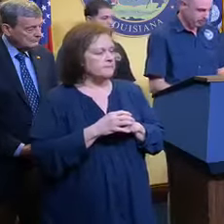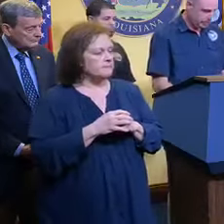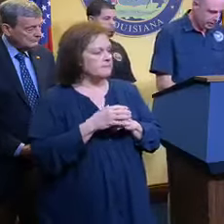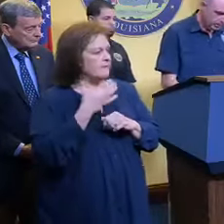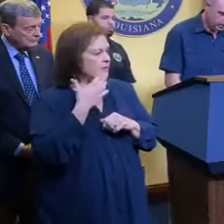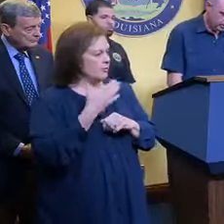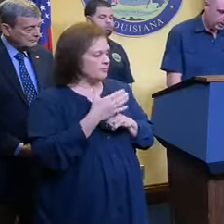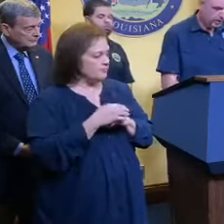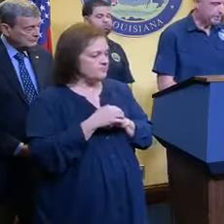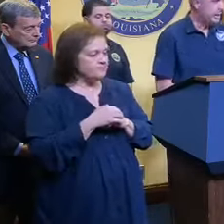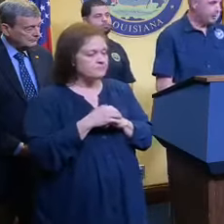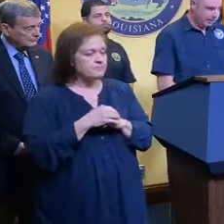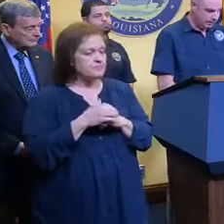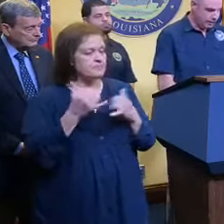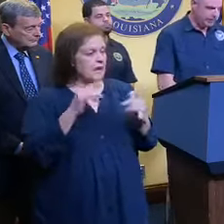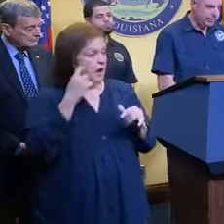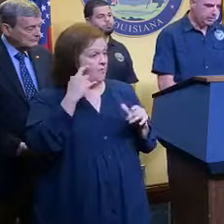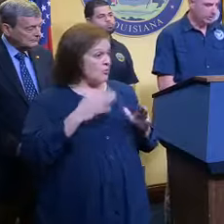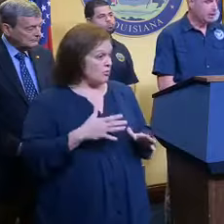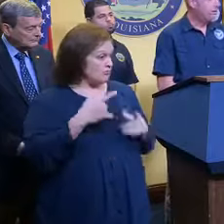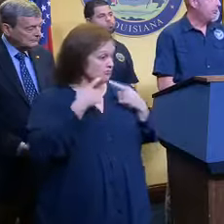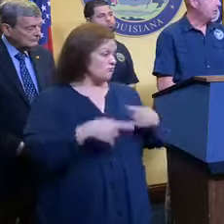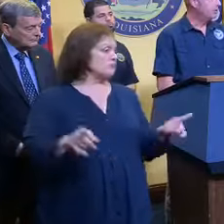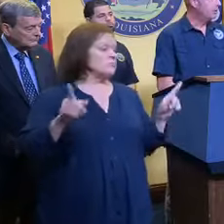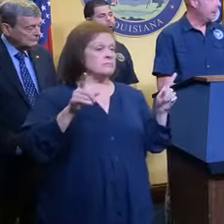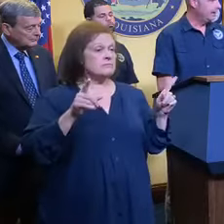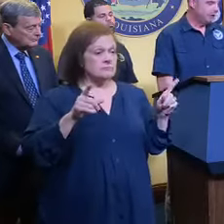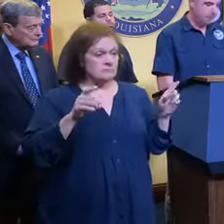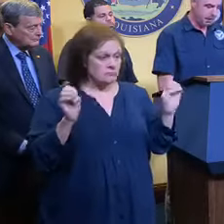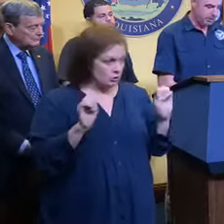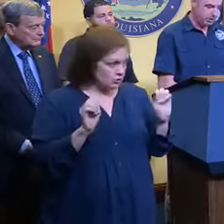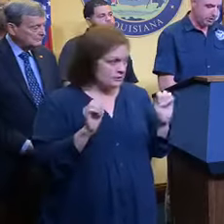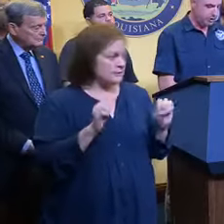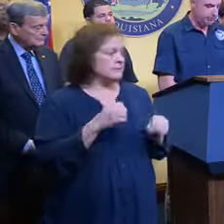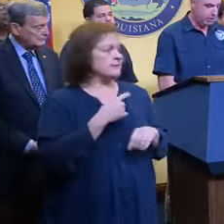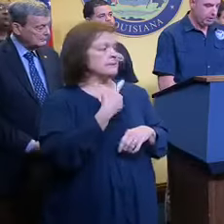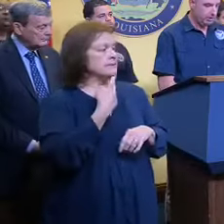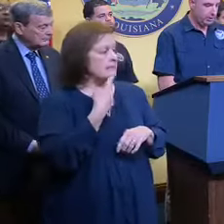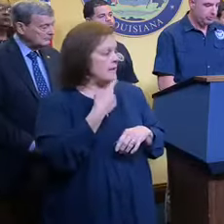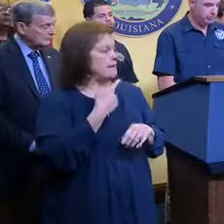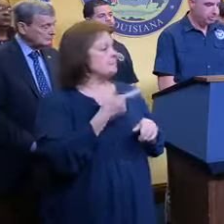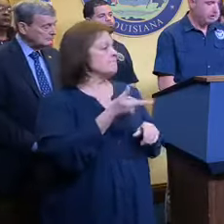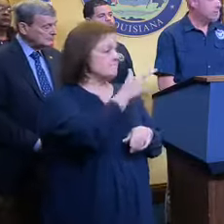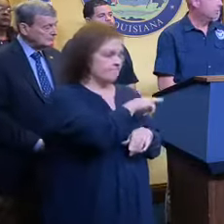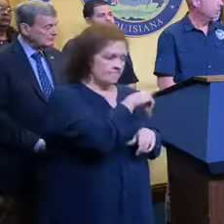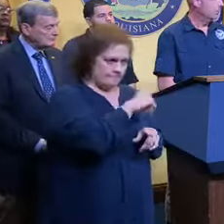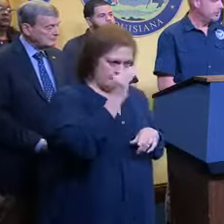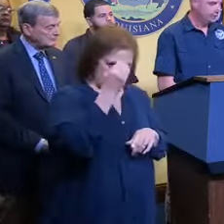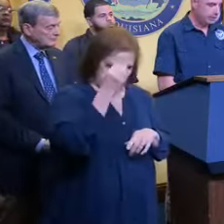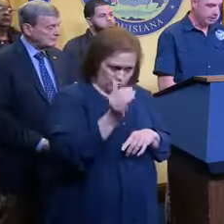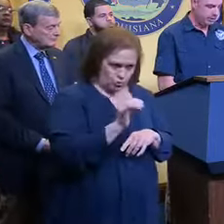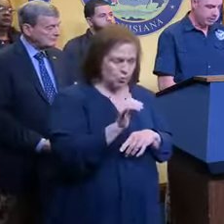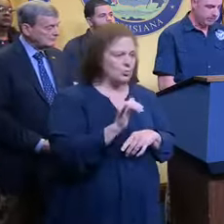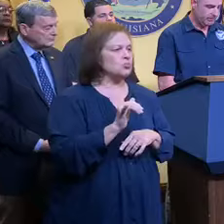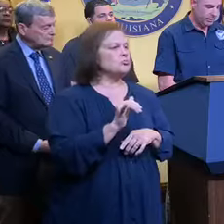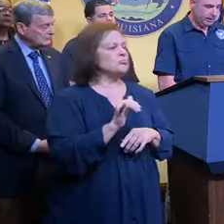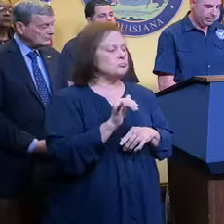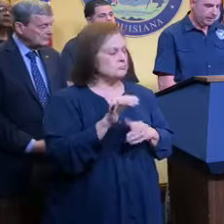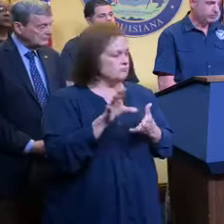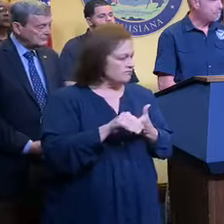everyone. Today, the governor declared a public health emergency, and as the mayor mentioned, she followed suit with a local emergency